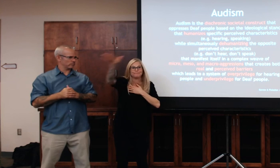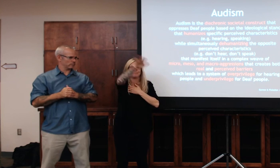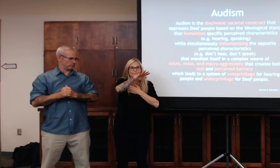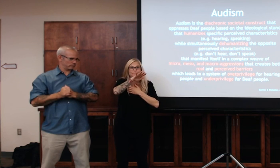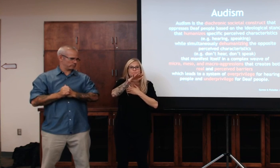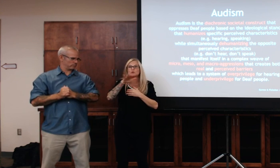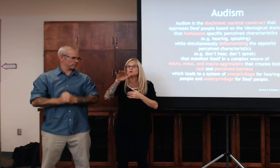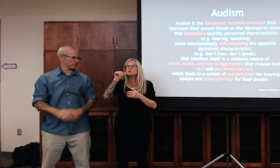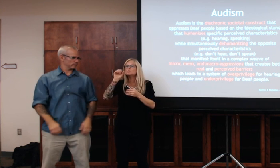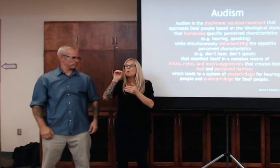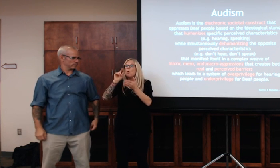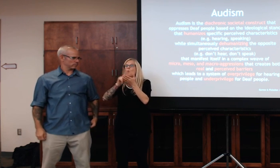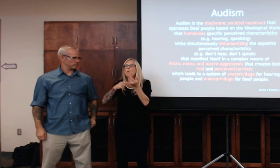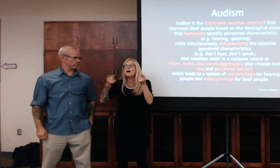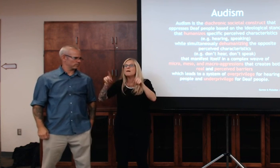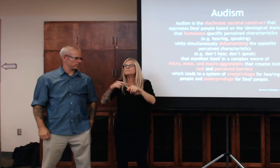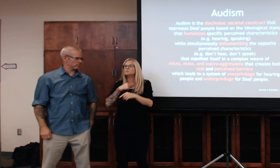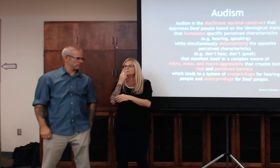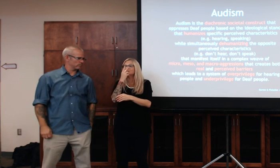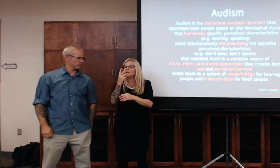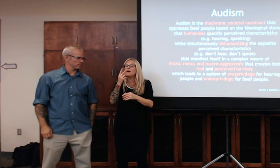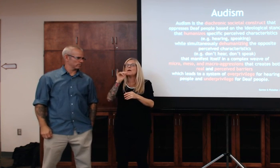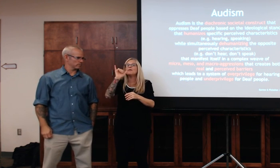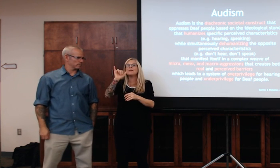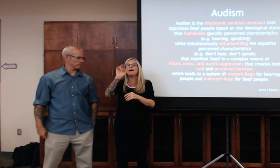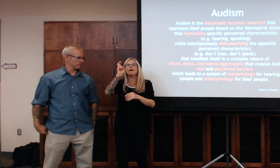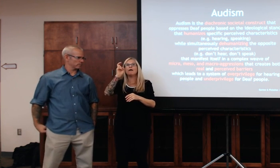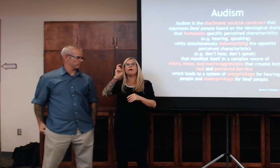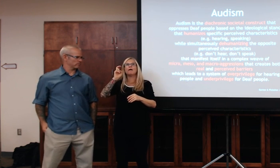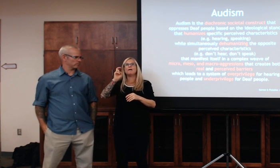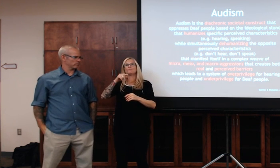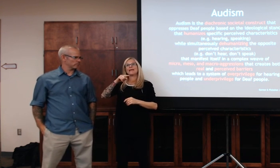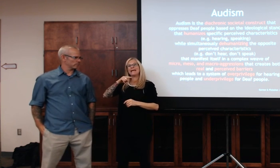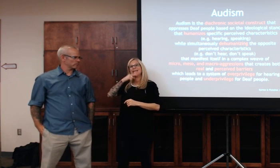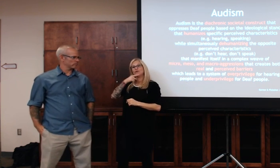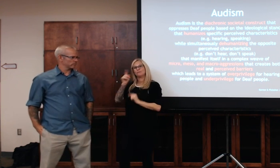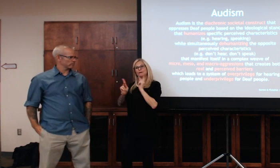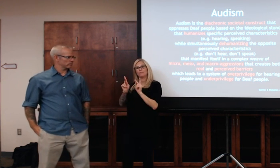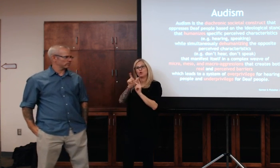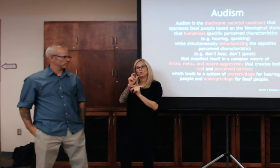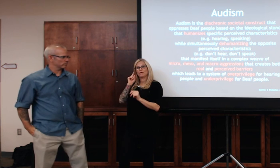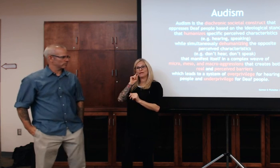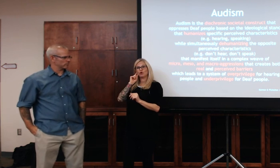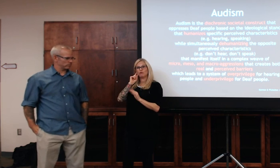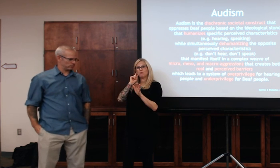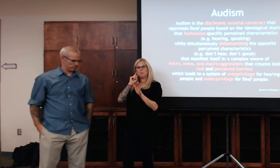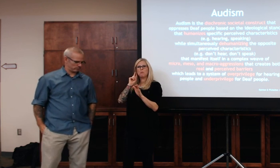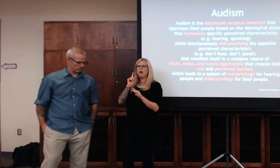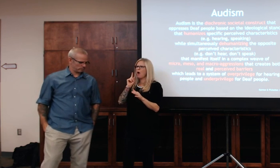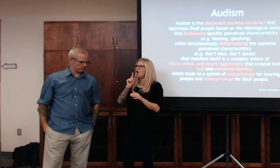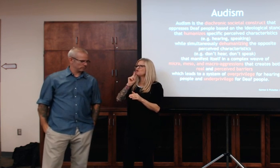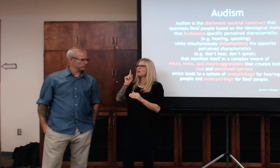That doesn't necessarily happen. So what I see happening is the hearing people who can hear,